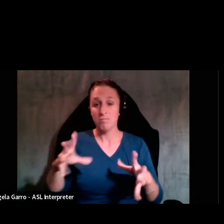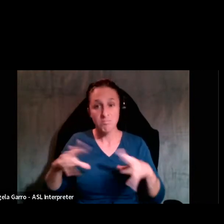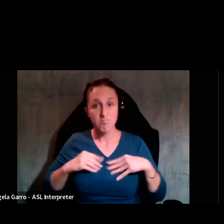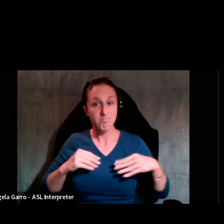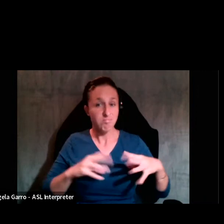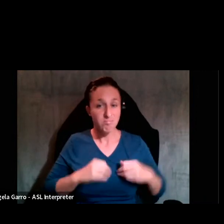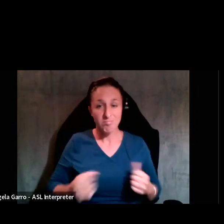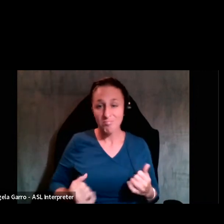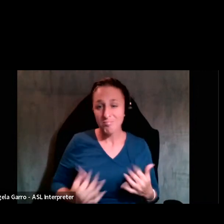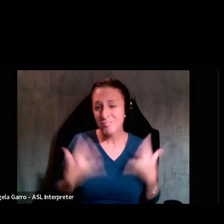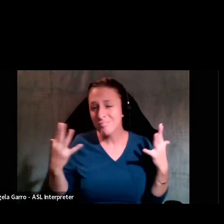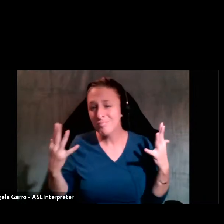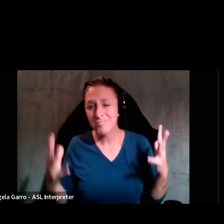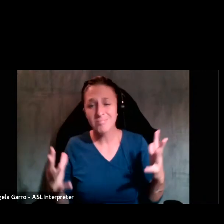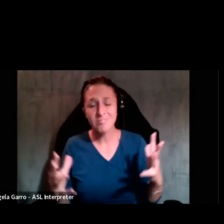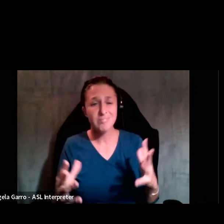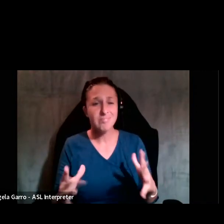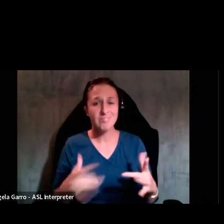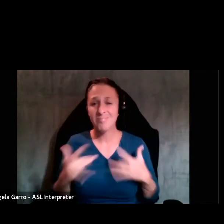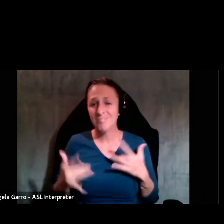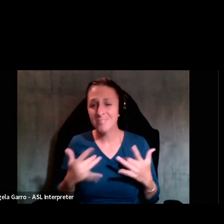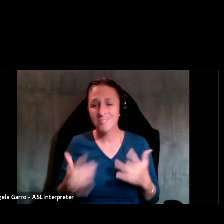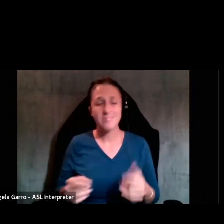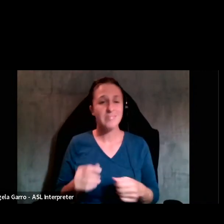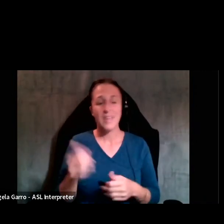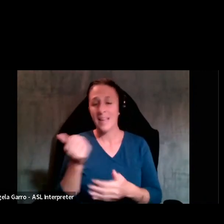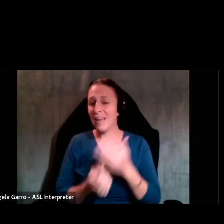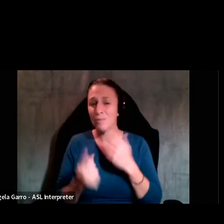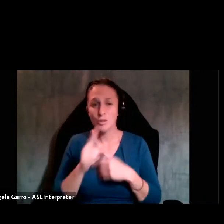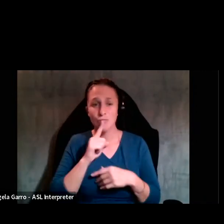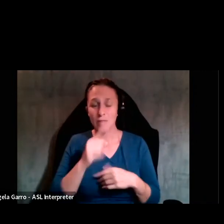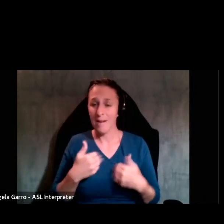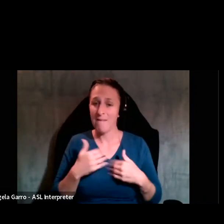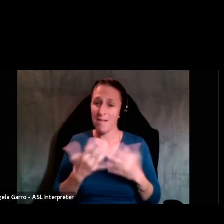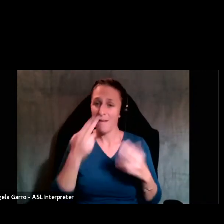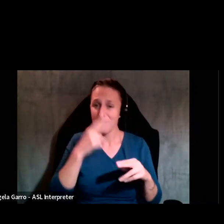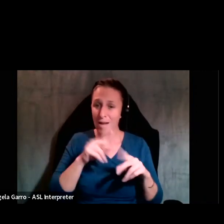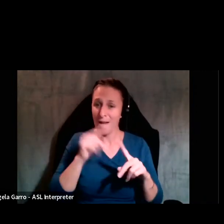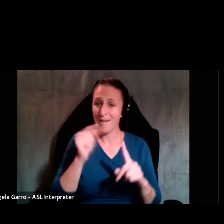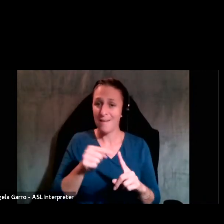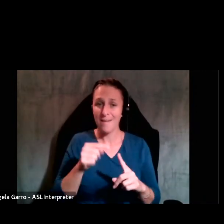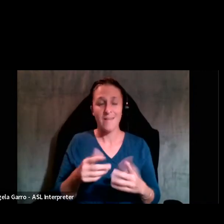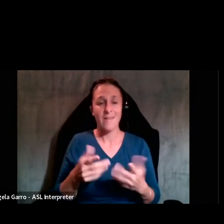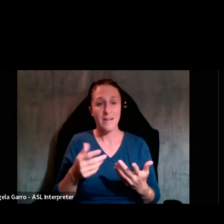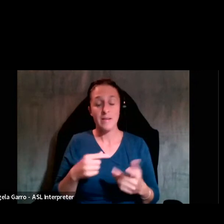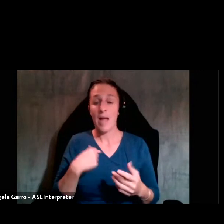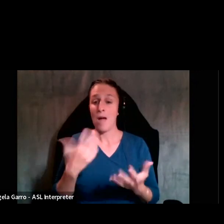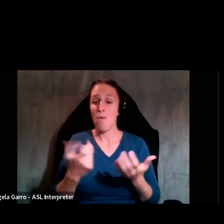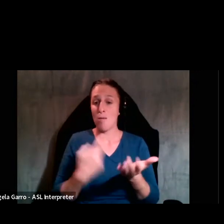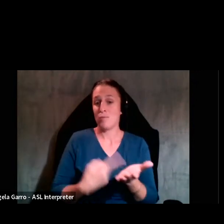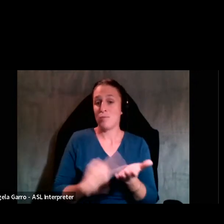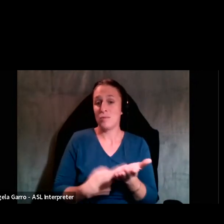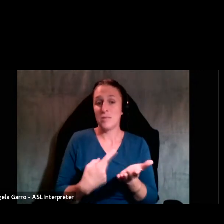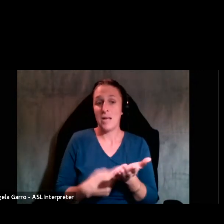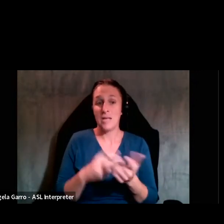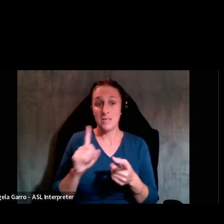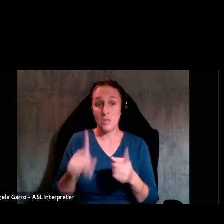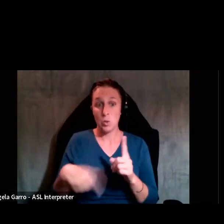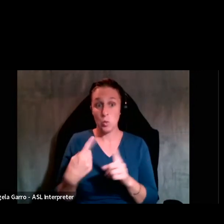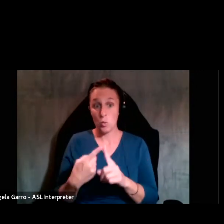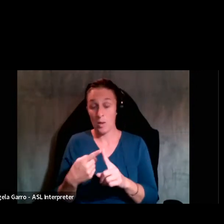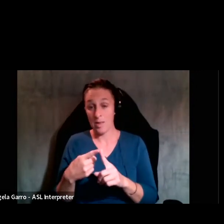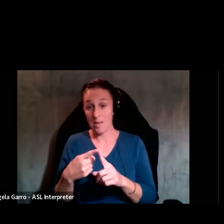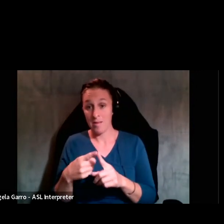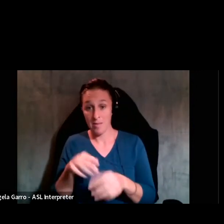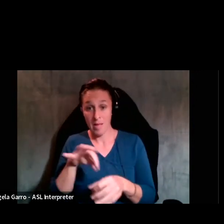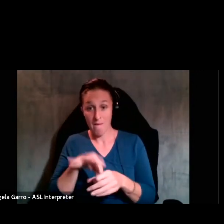enthusiastic. It's just everybody's having a lot of fun. And I wanted to discuss when that was voted on,